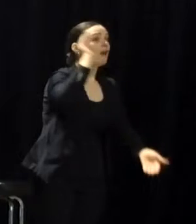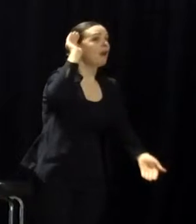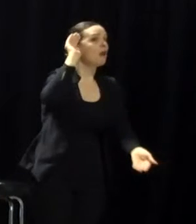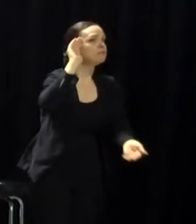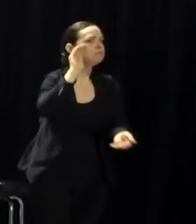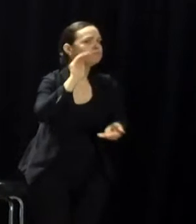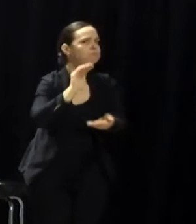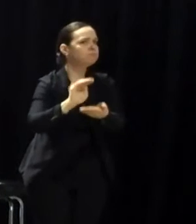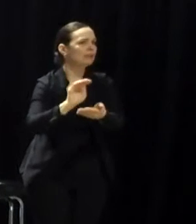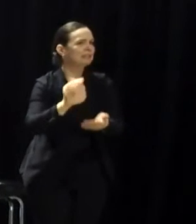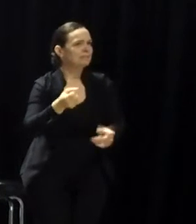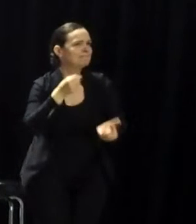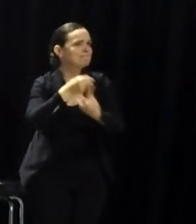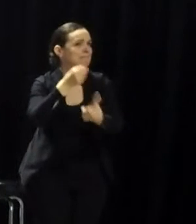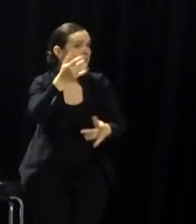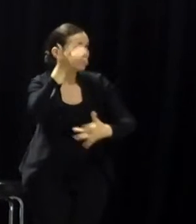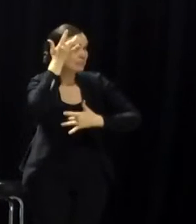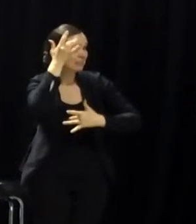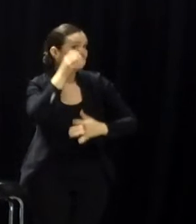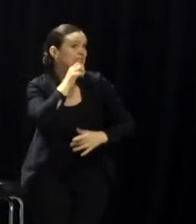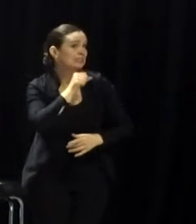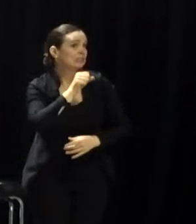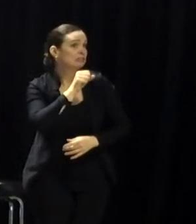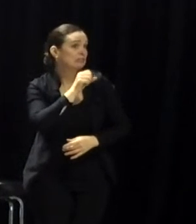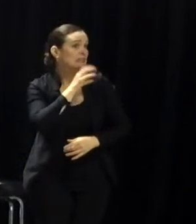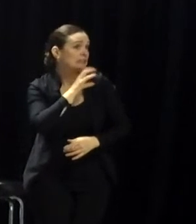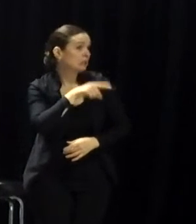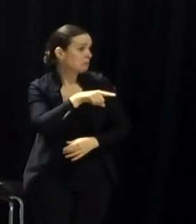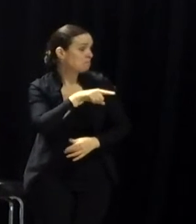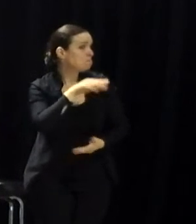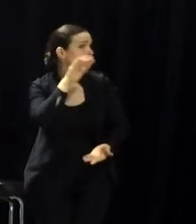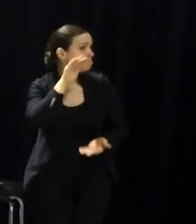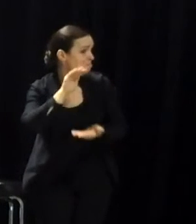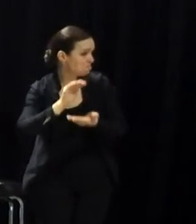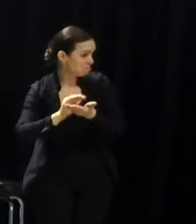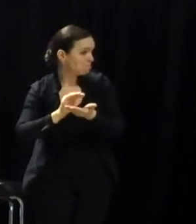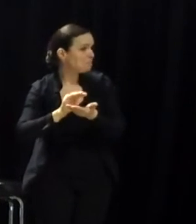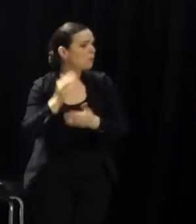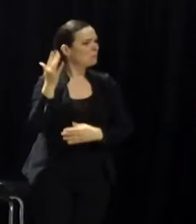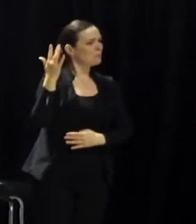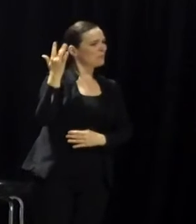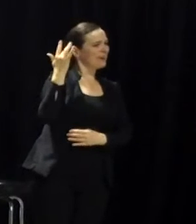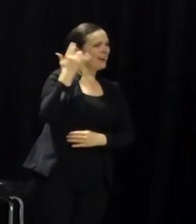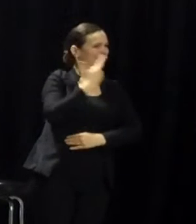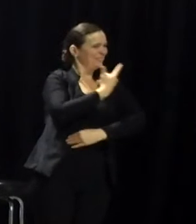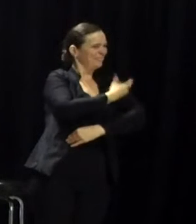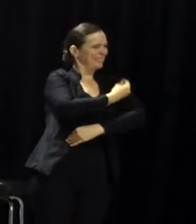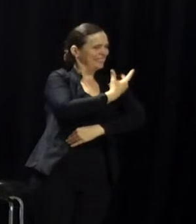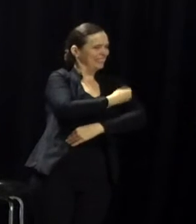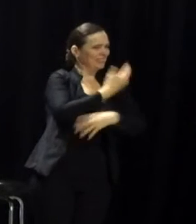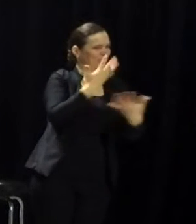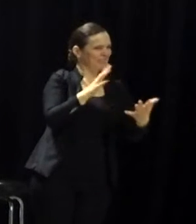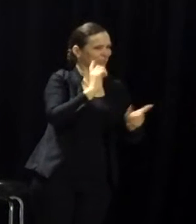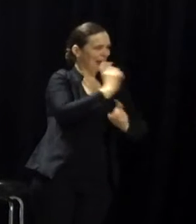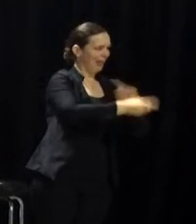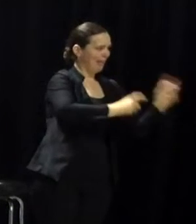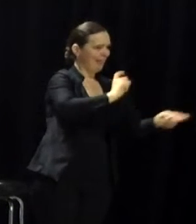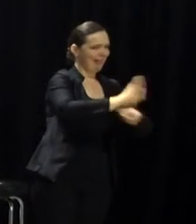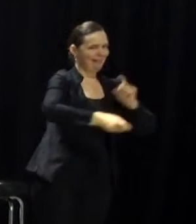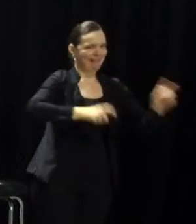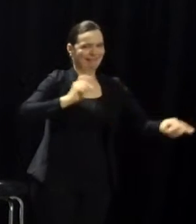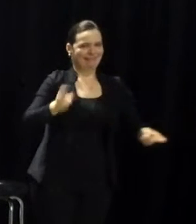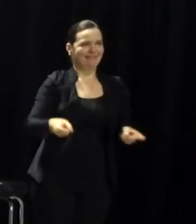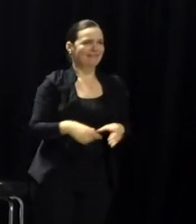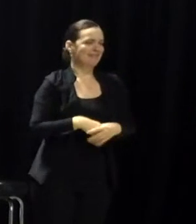nursing homes and assisted living facilities. We believe that's because the vaccine has been administered